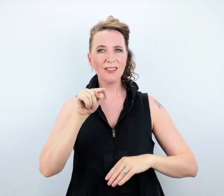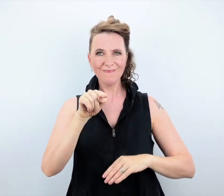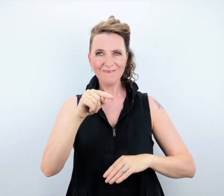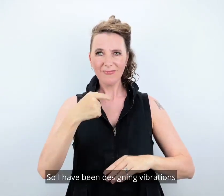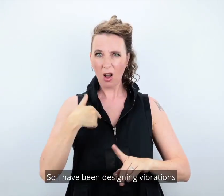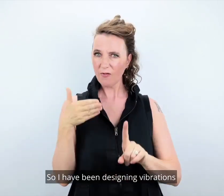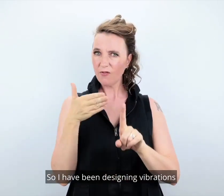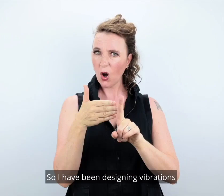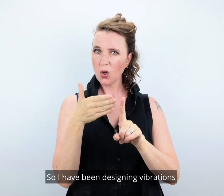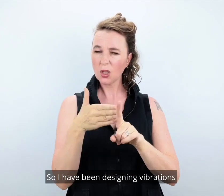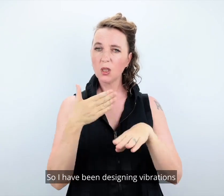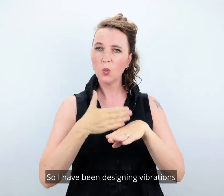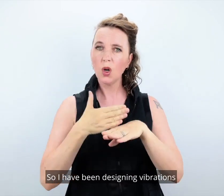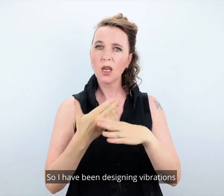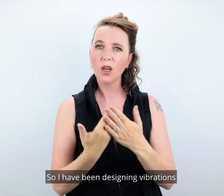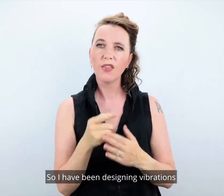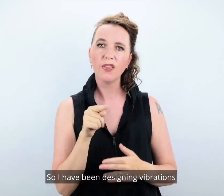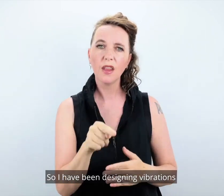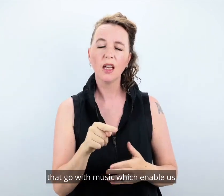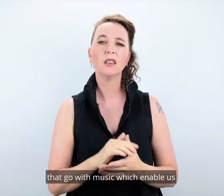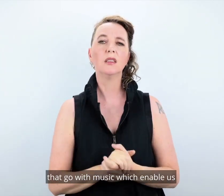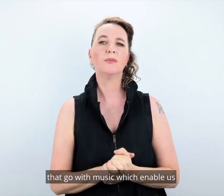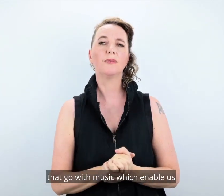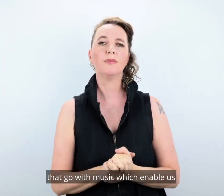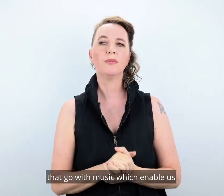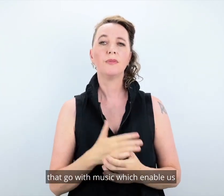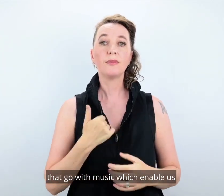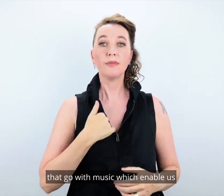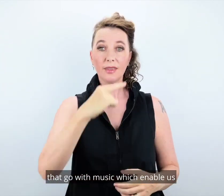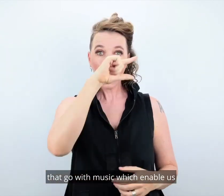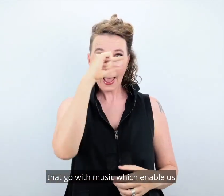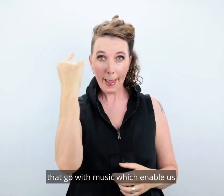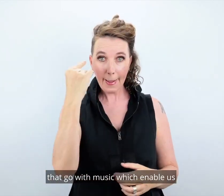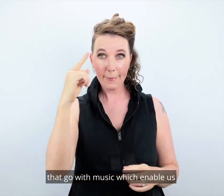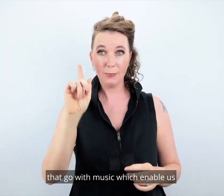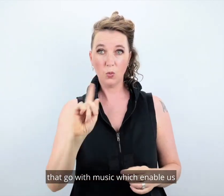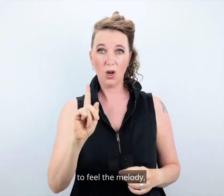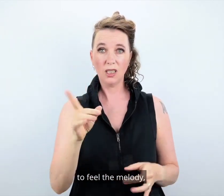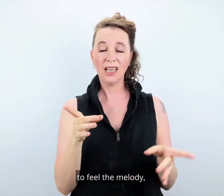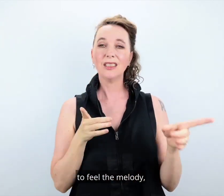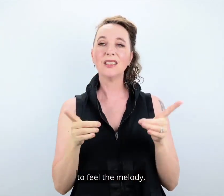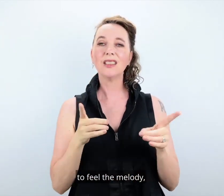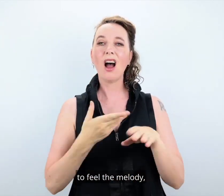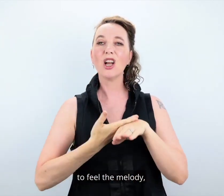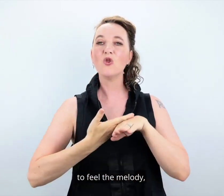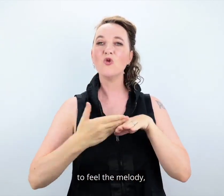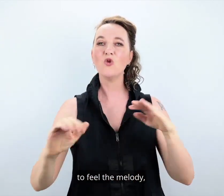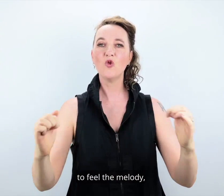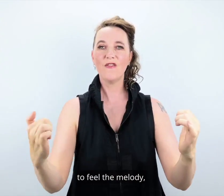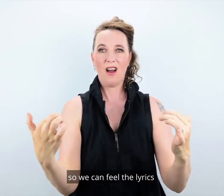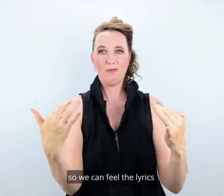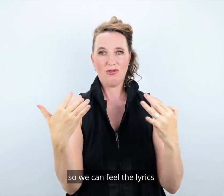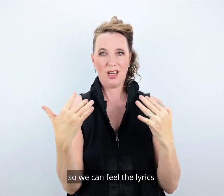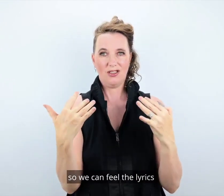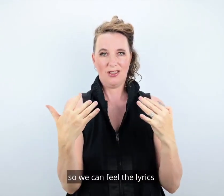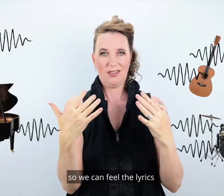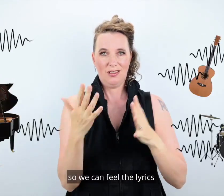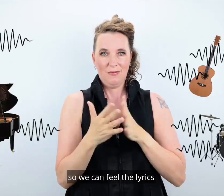So I've been designing vibrations that go with music, which enable us to feel the melody, so we can feel the lyrics